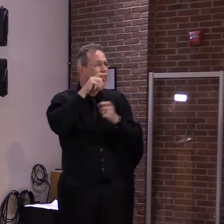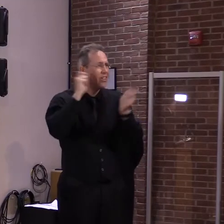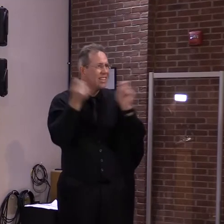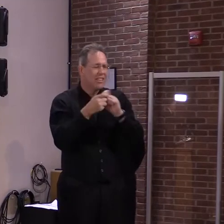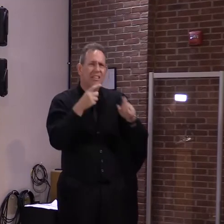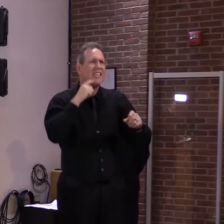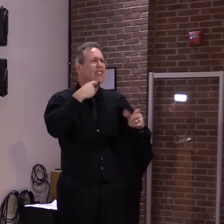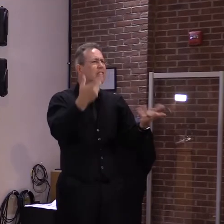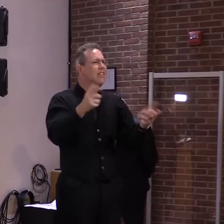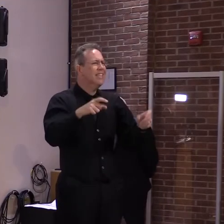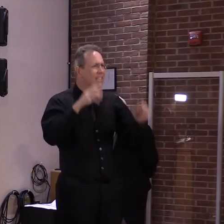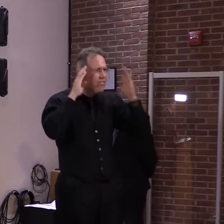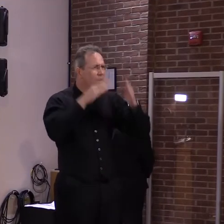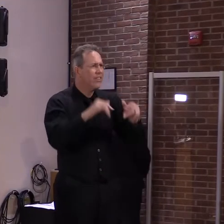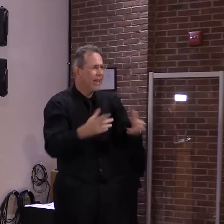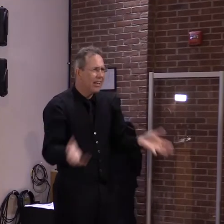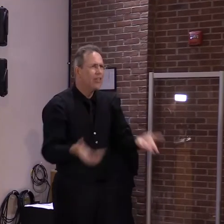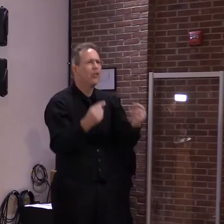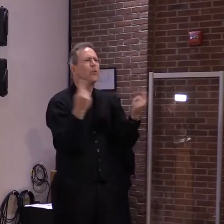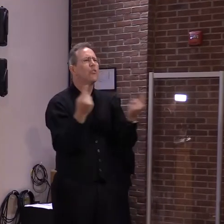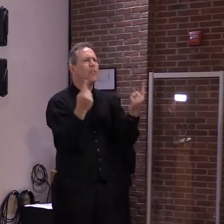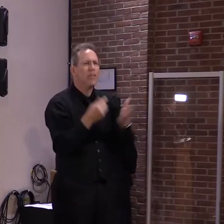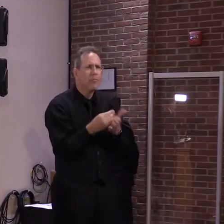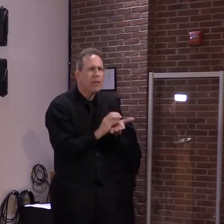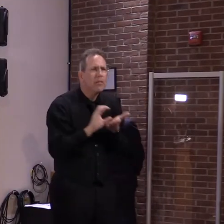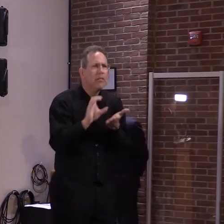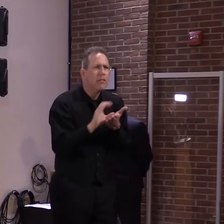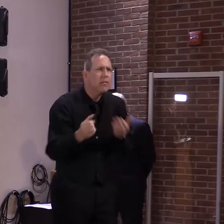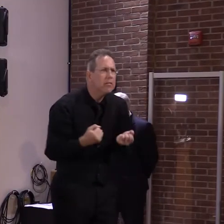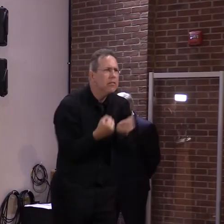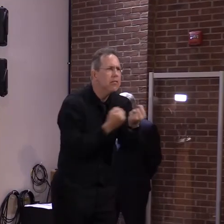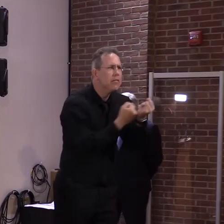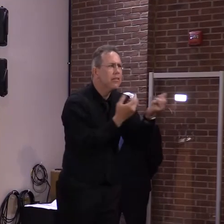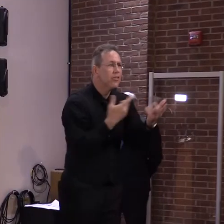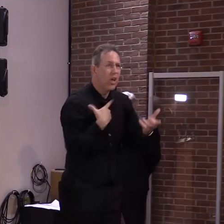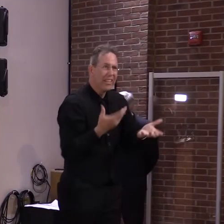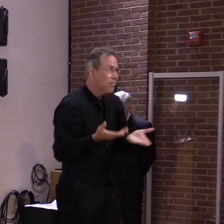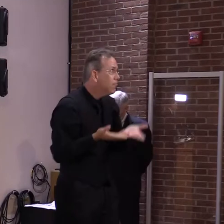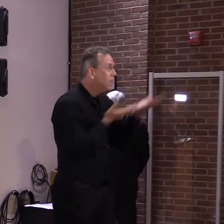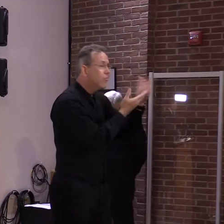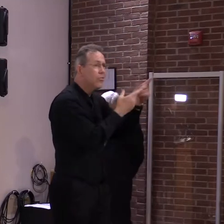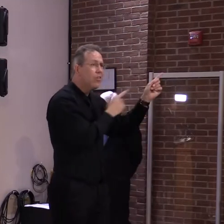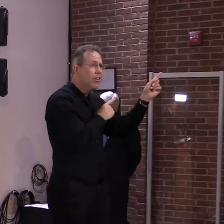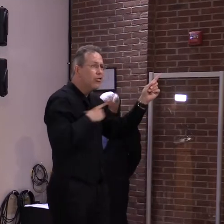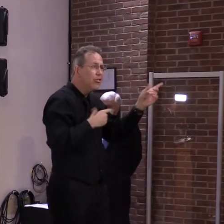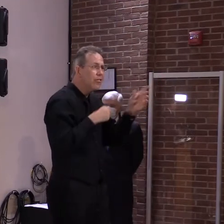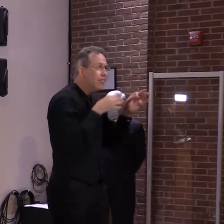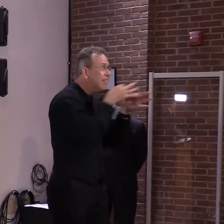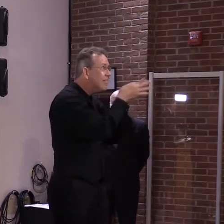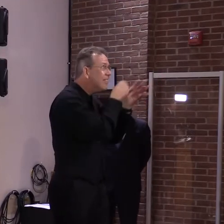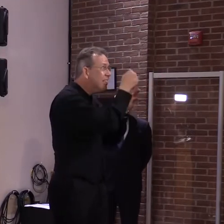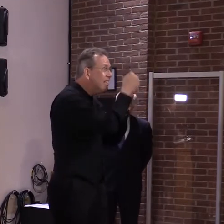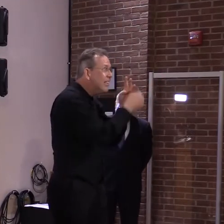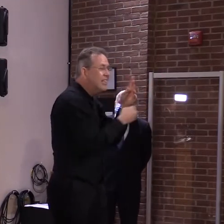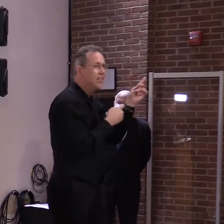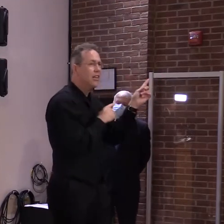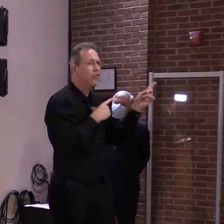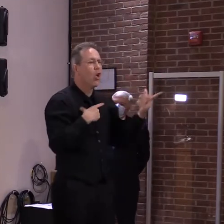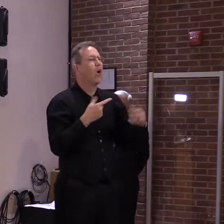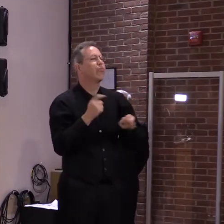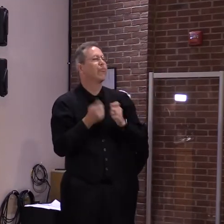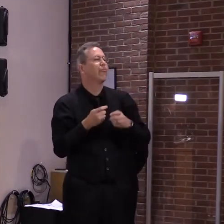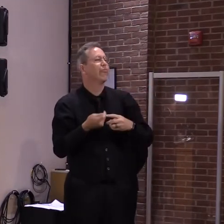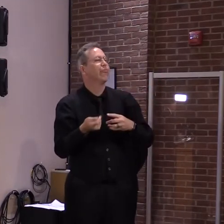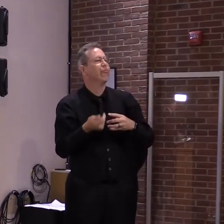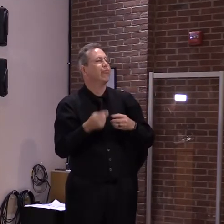have an opportunity, and I suggested $200 million for that. So again, we weren't anticipating spending it